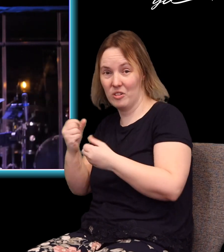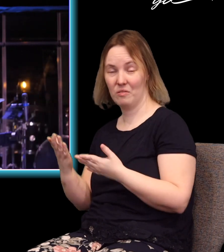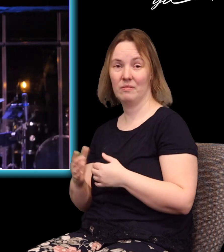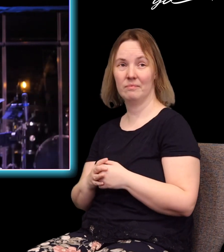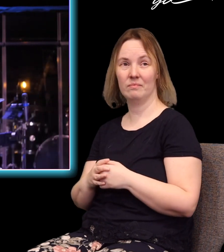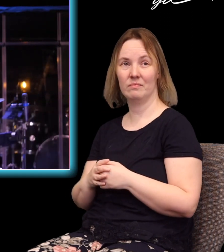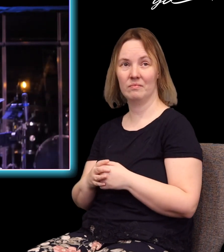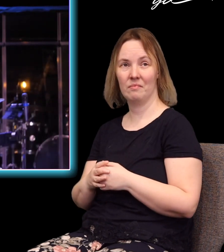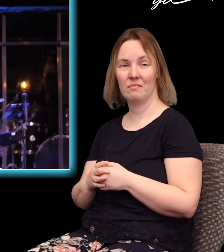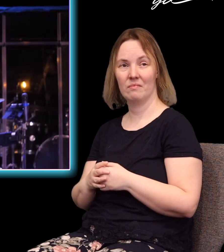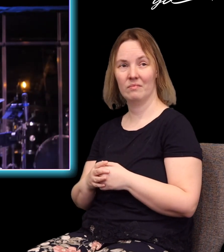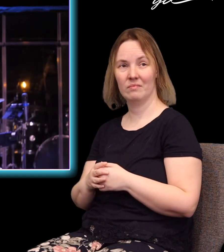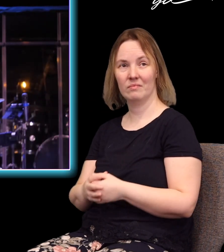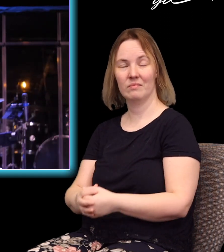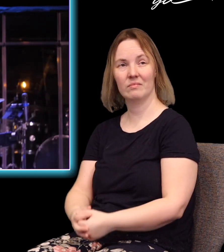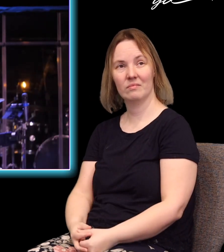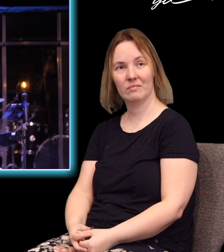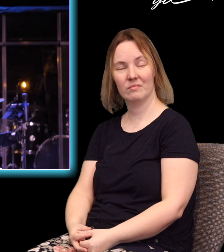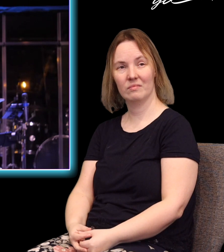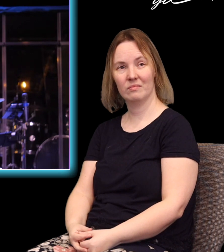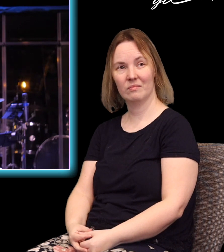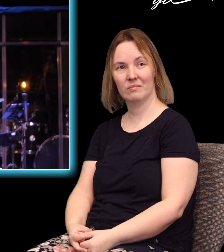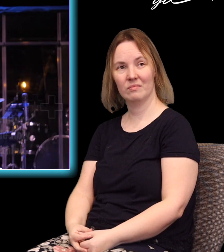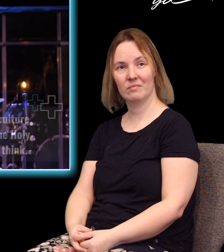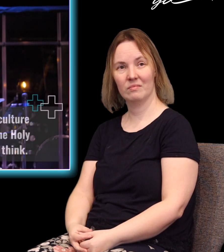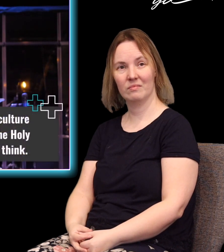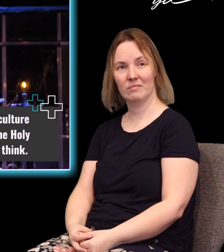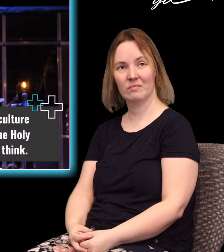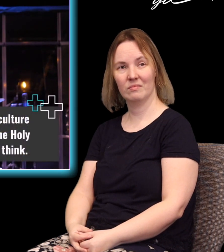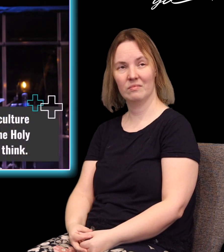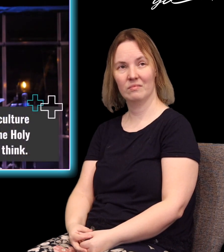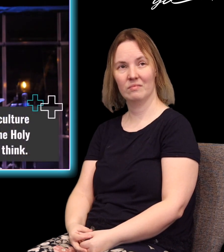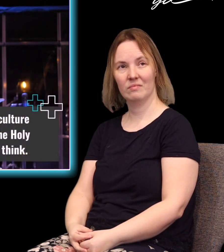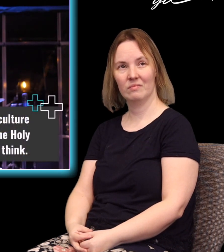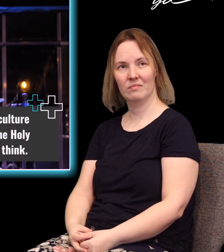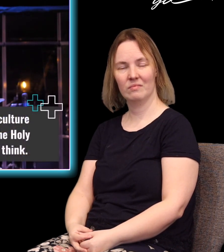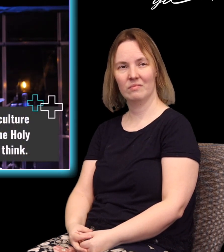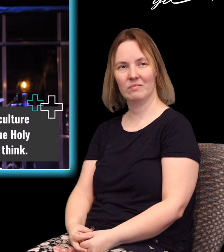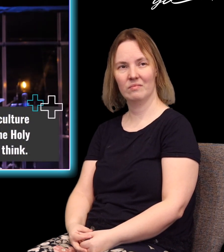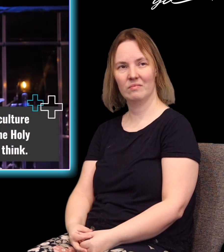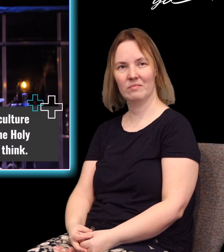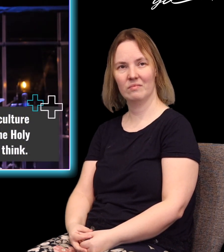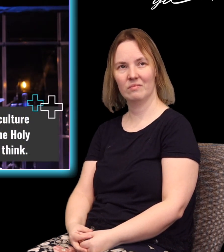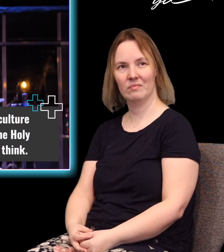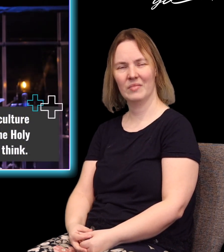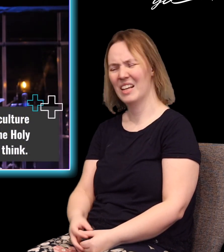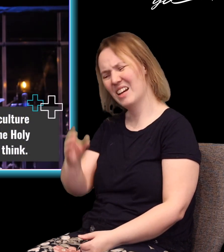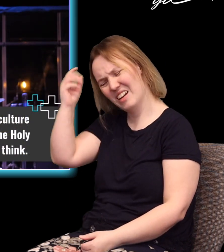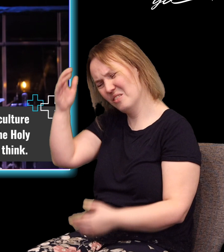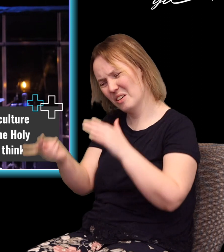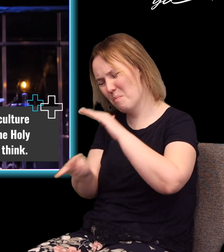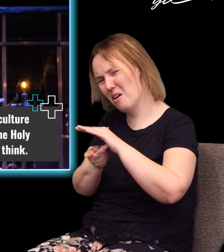Romans 12:2, stop imitating the ideals and opinions of the culture around you. And I don't think Paul's only talking about the things that